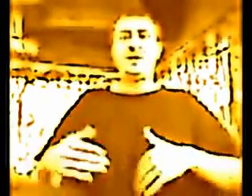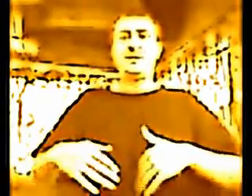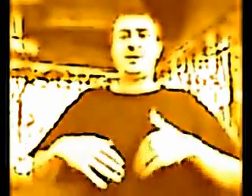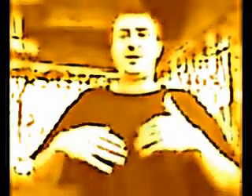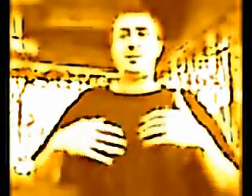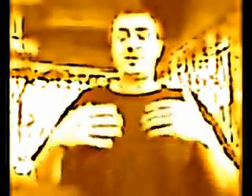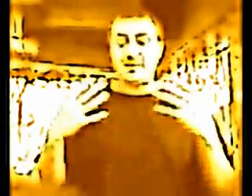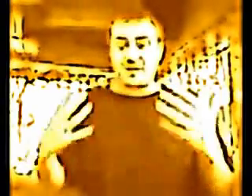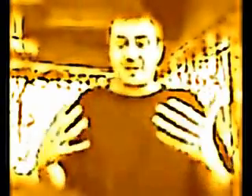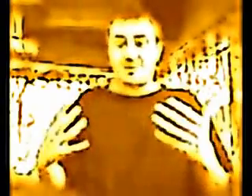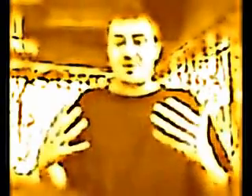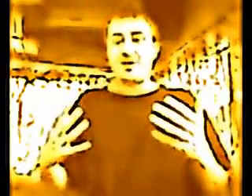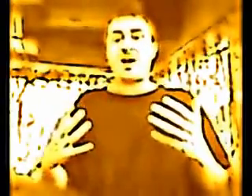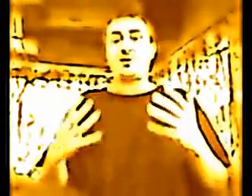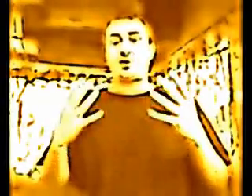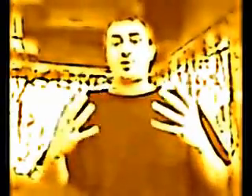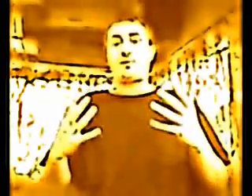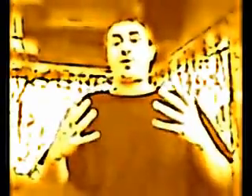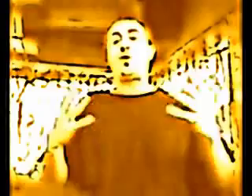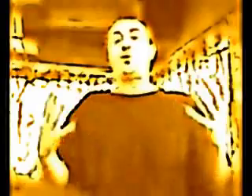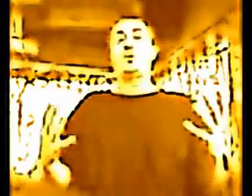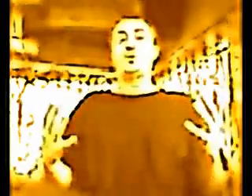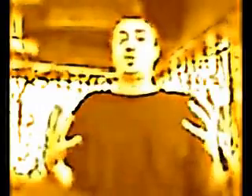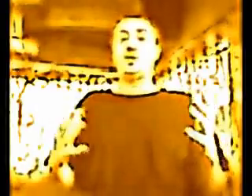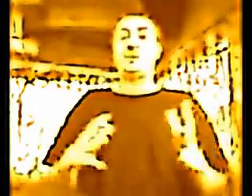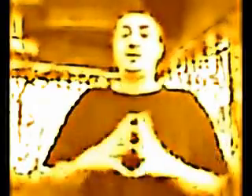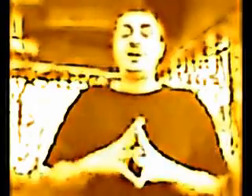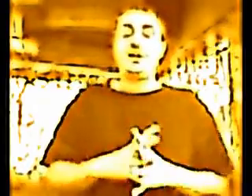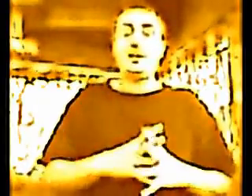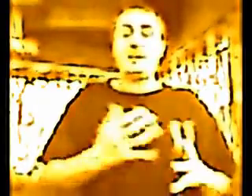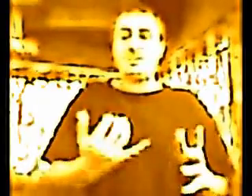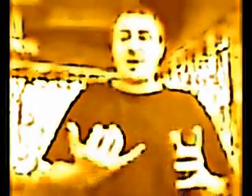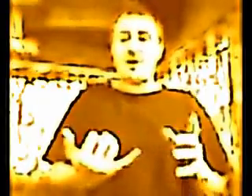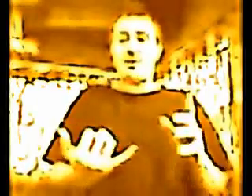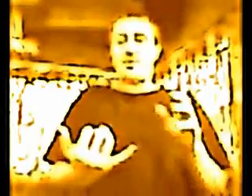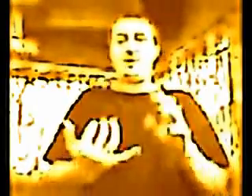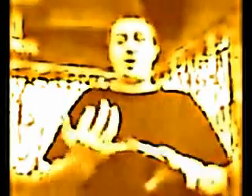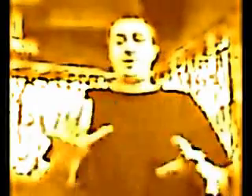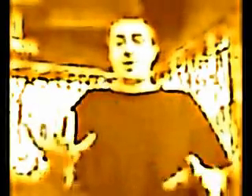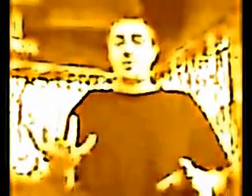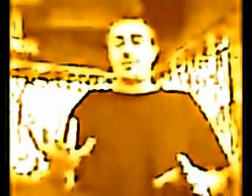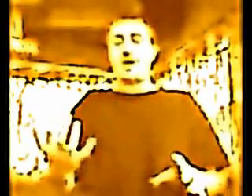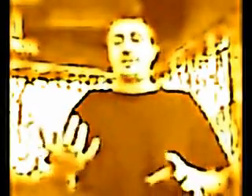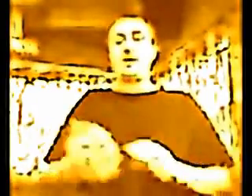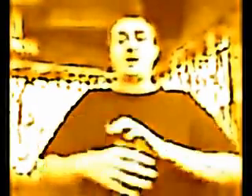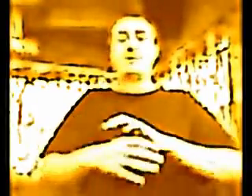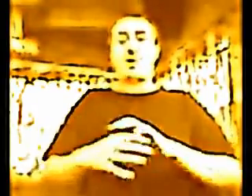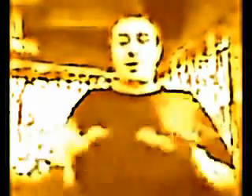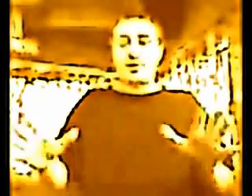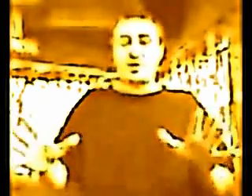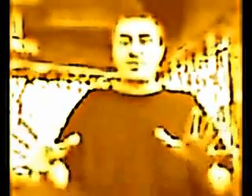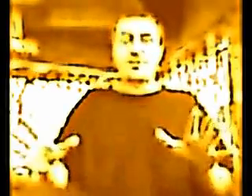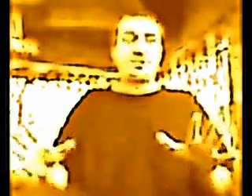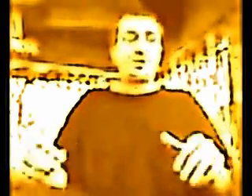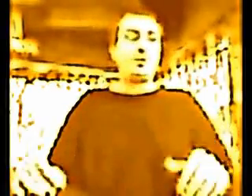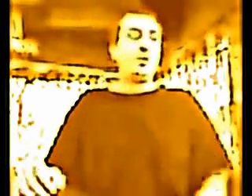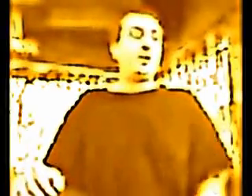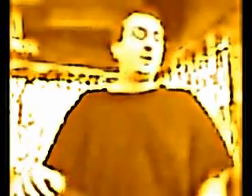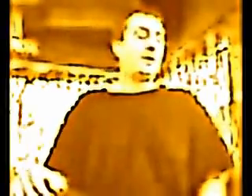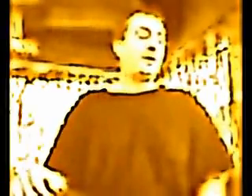So $77 million shortfall, holy shit. He gets paid over $100,000. All the judges do,